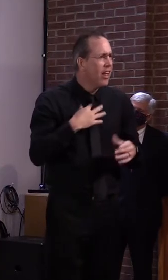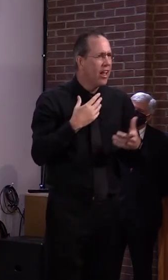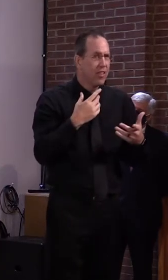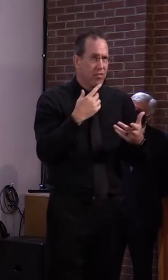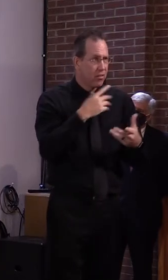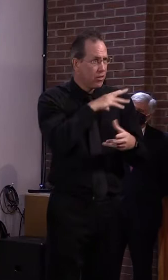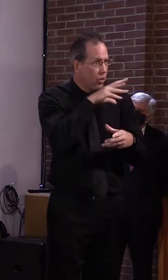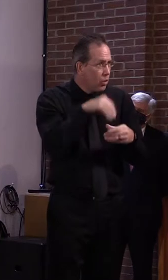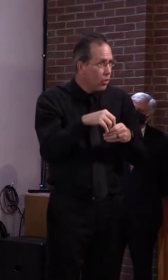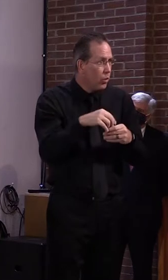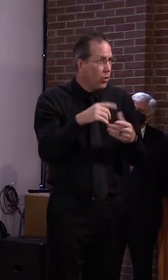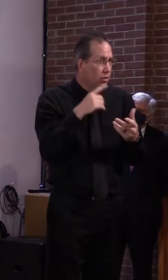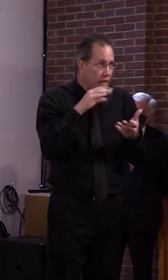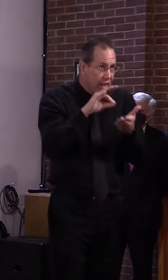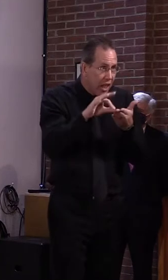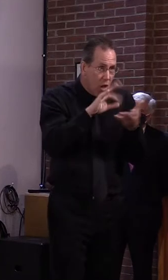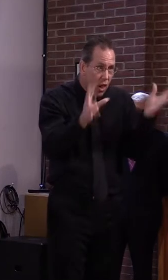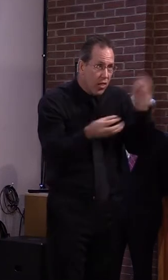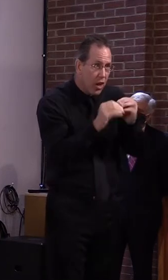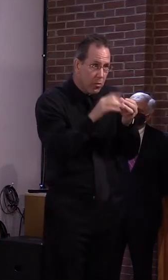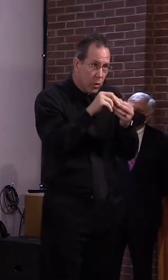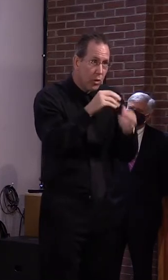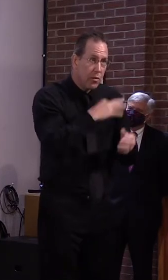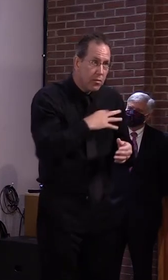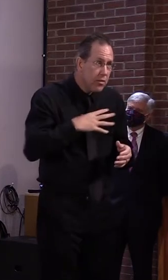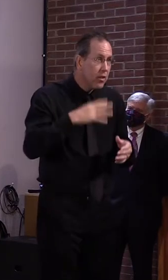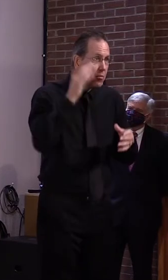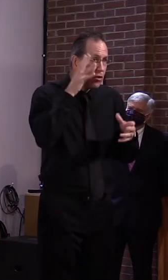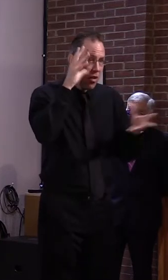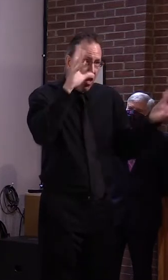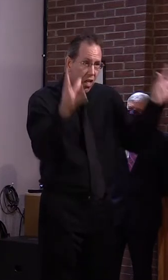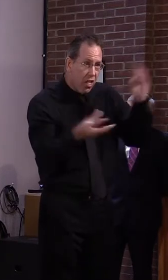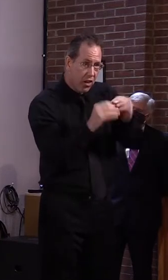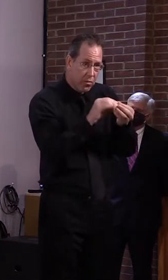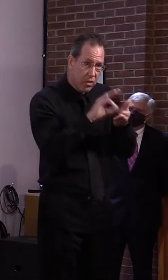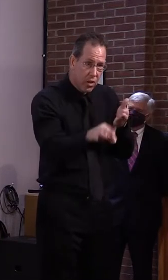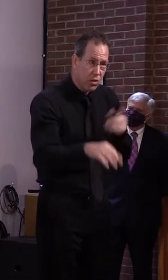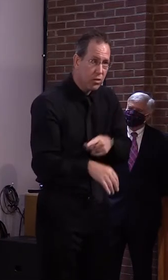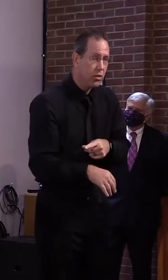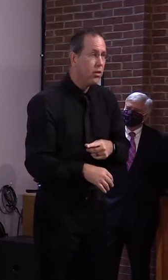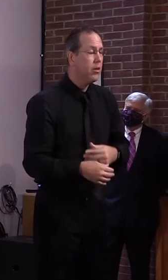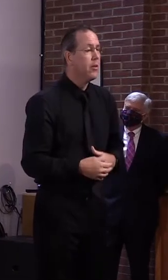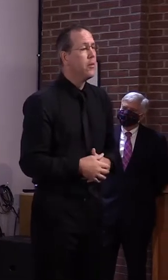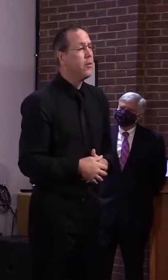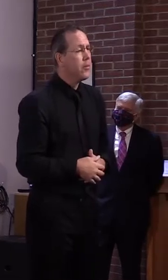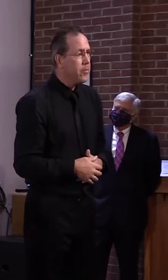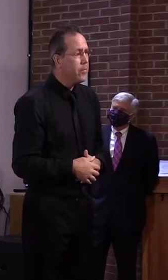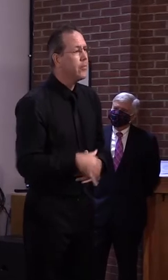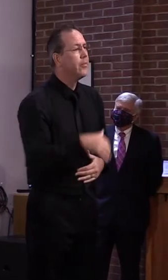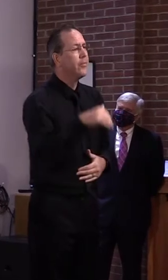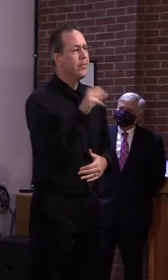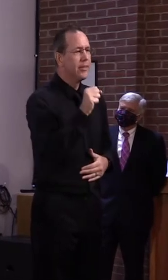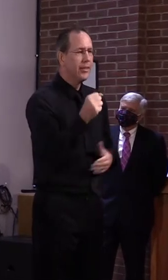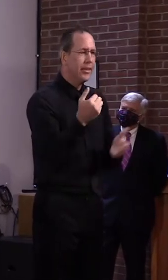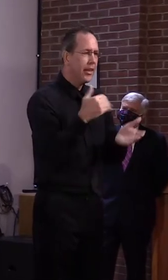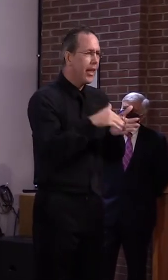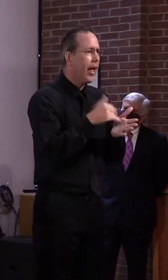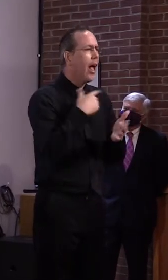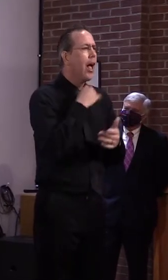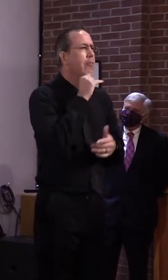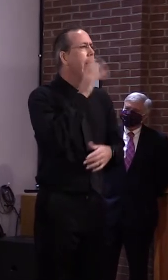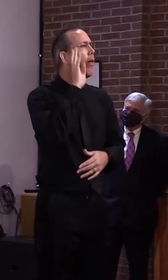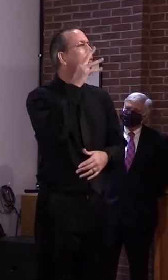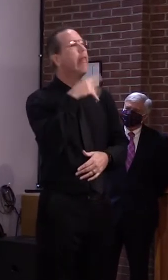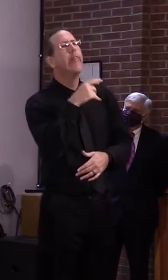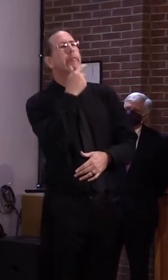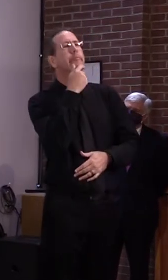volunteers, or is that just students? Yeah, to your point about it, it's not a dartboard. As I in my earlier comments spoke about our professional judgment and expertise, which is considerable in